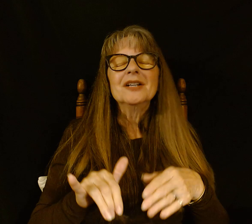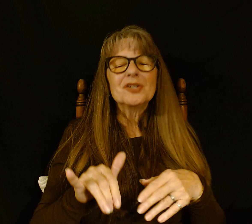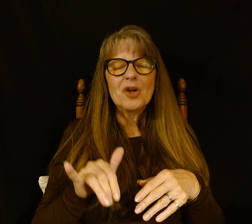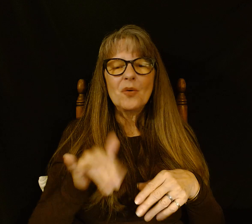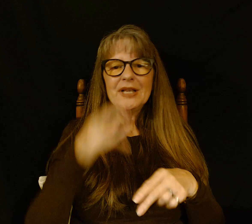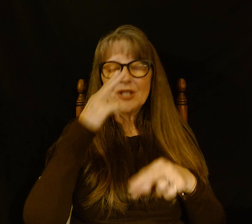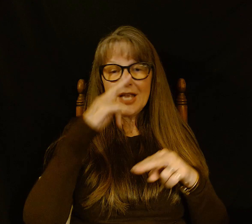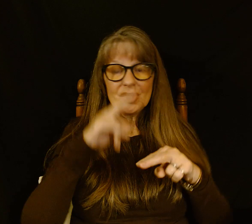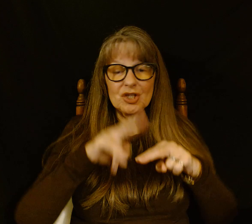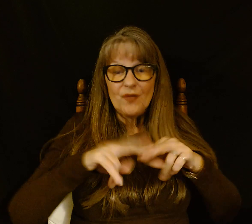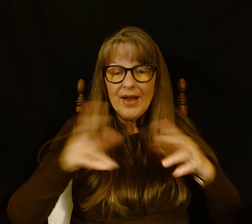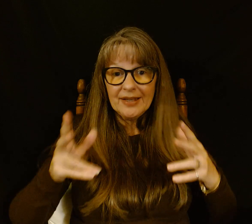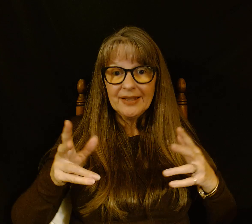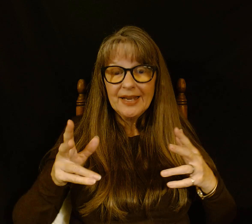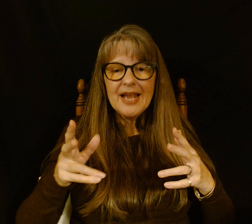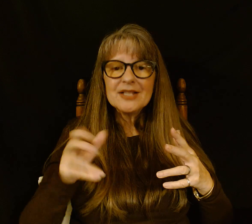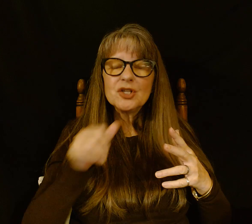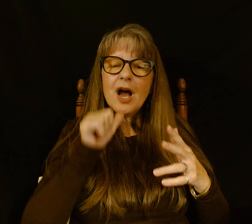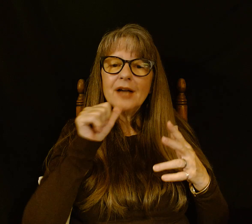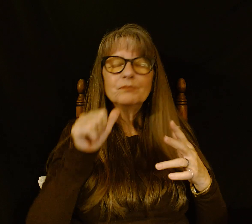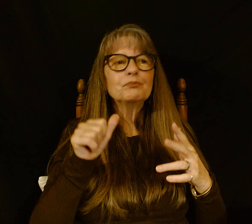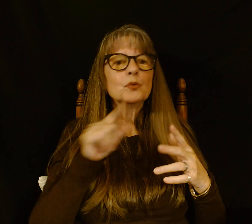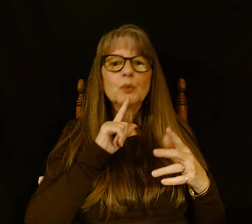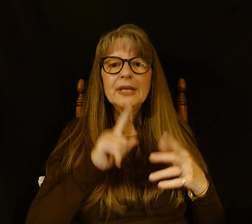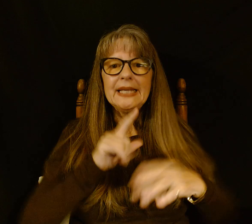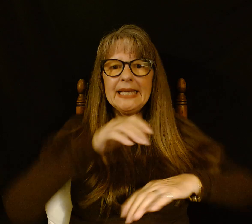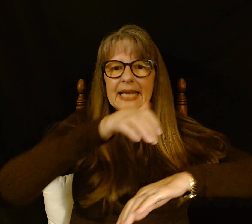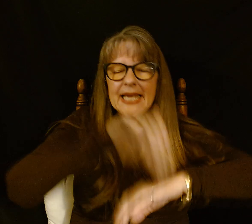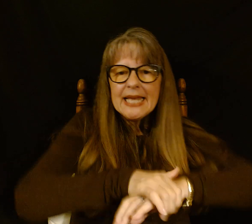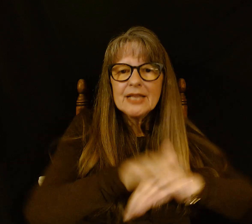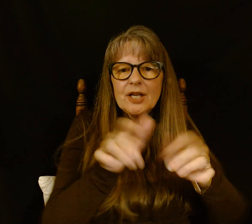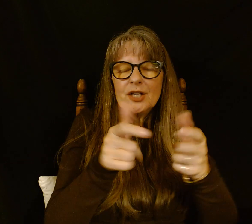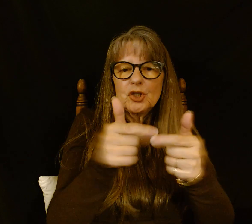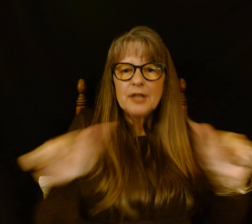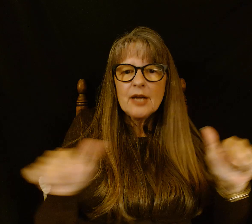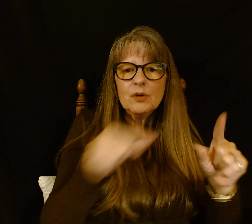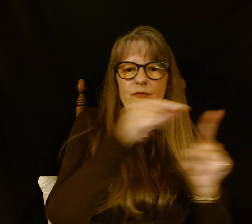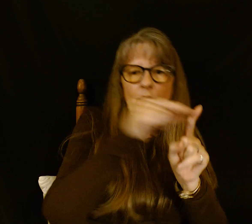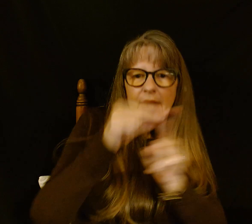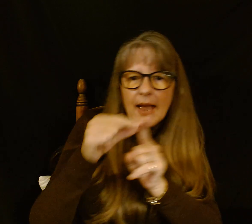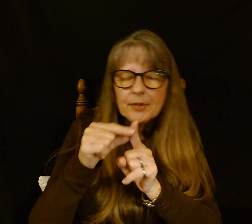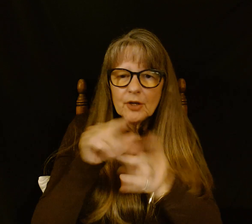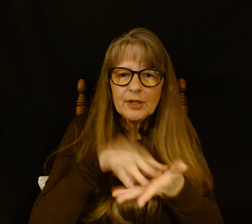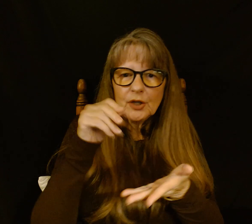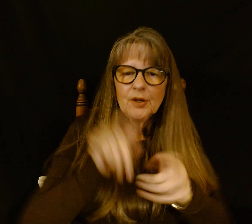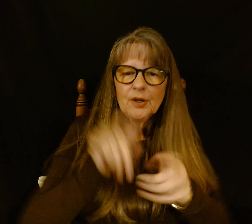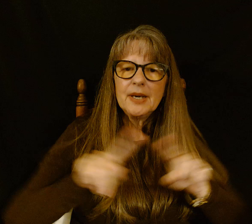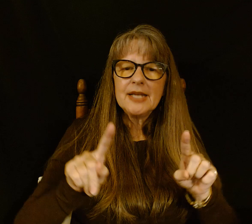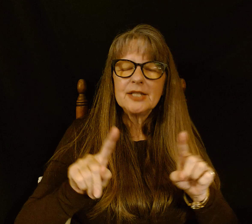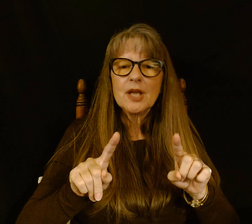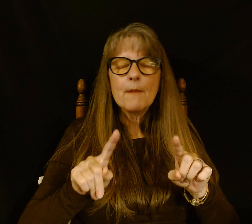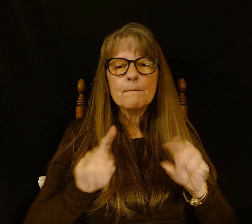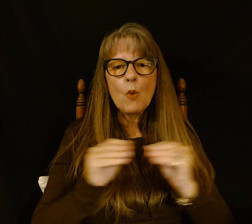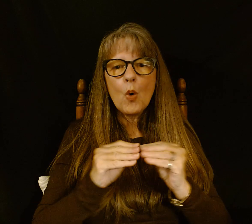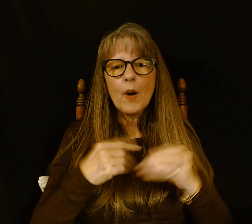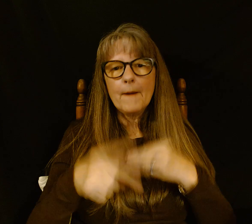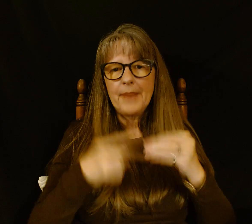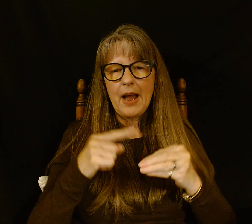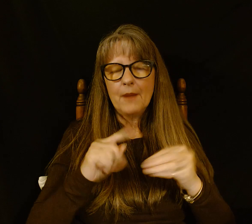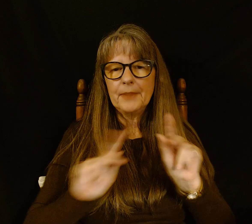So it's just fun. It's not really English language vocabulary learning, but it's more about people